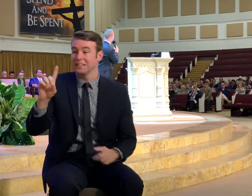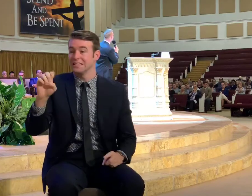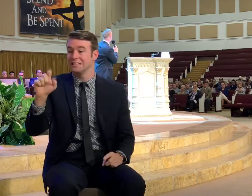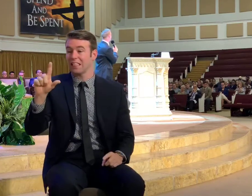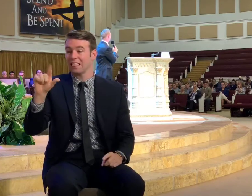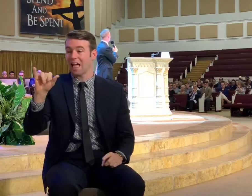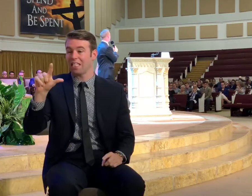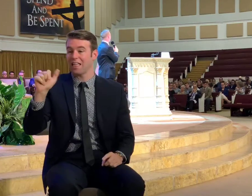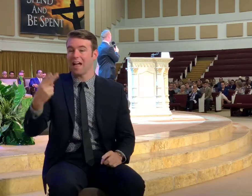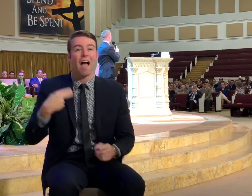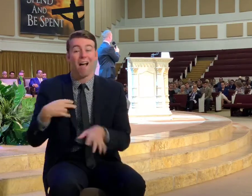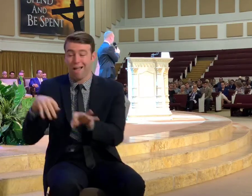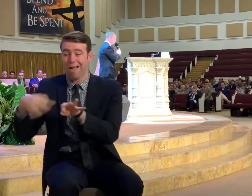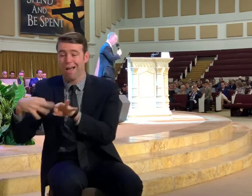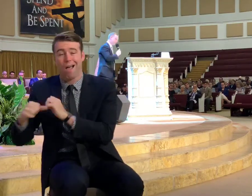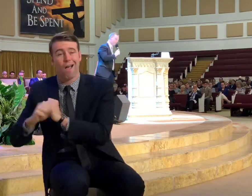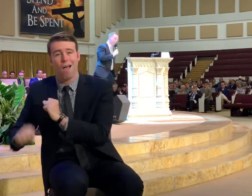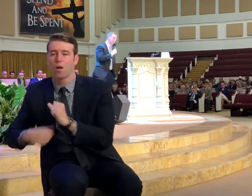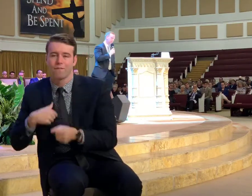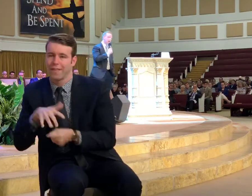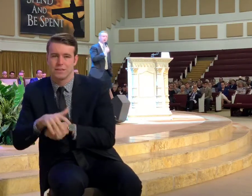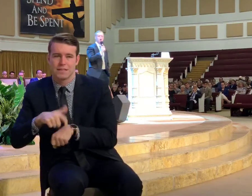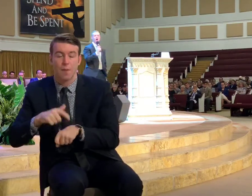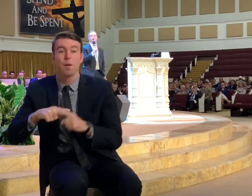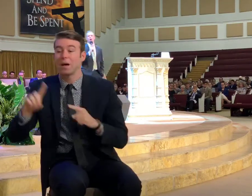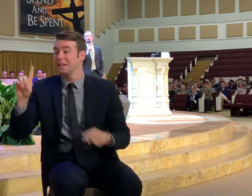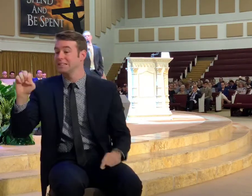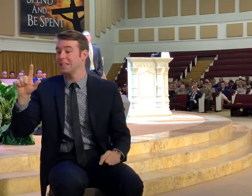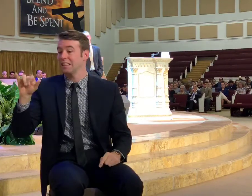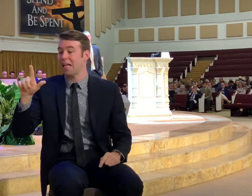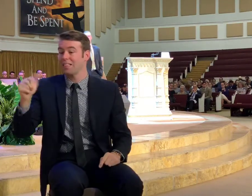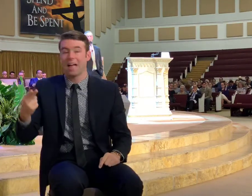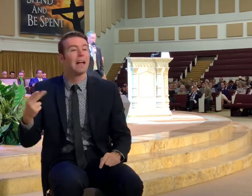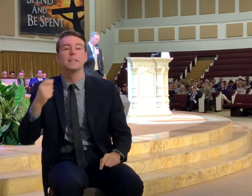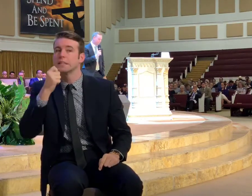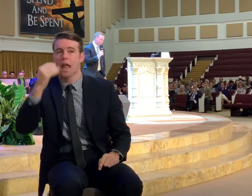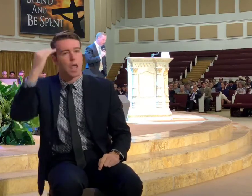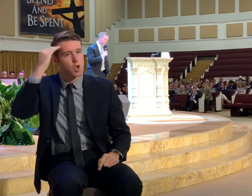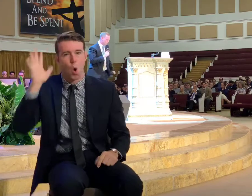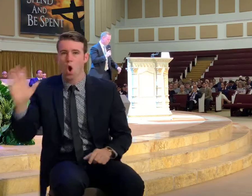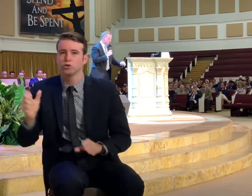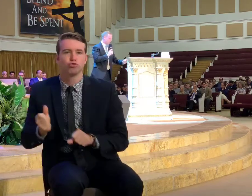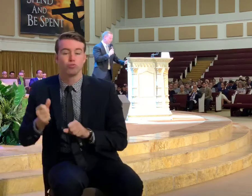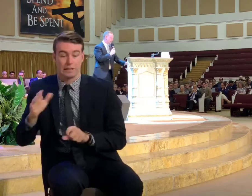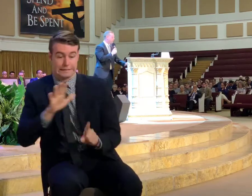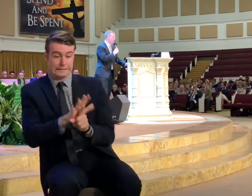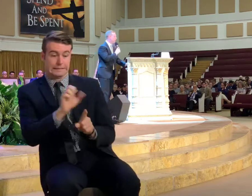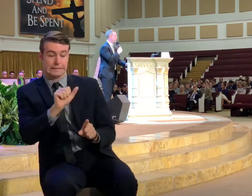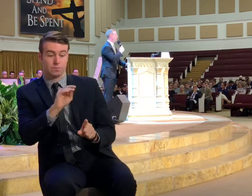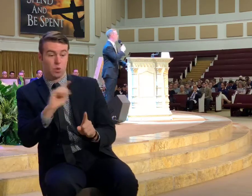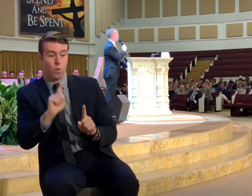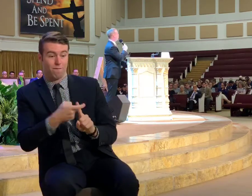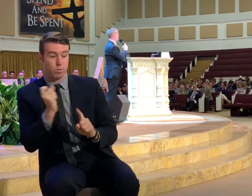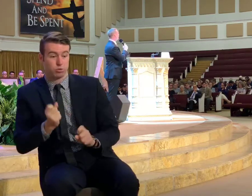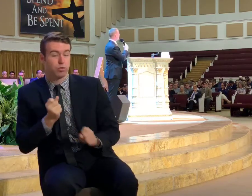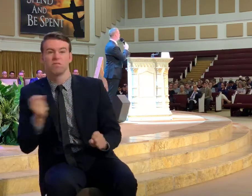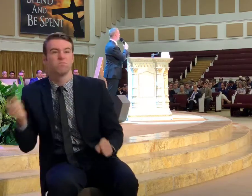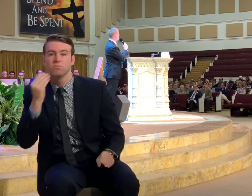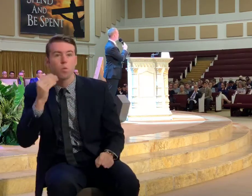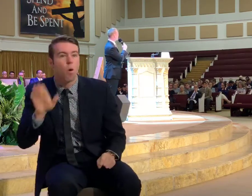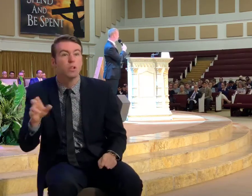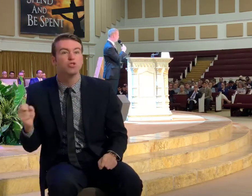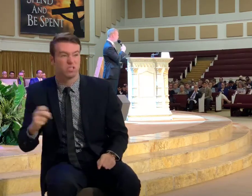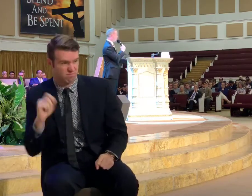time to get into here tonight, proves that she did not know where his strength came from. She even asked him, "What